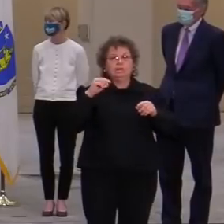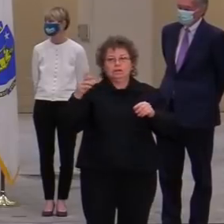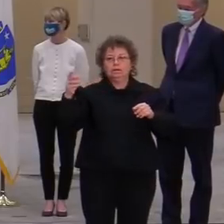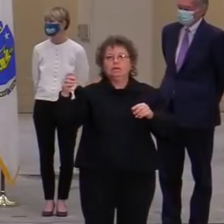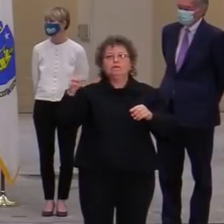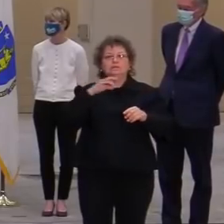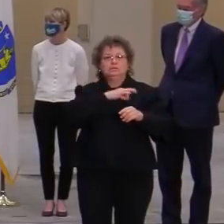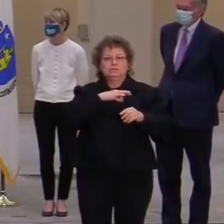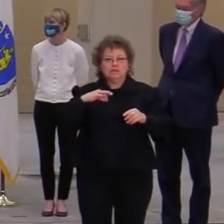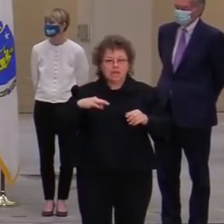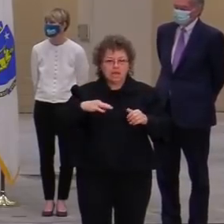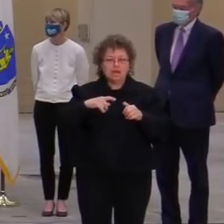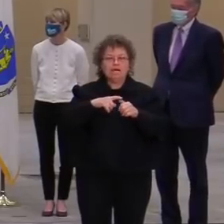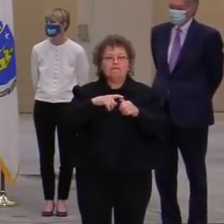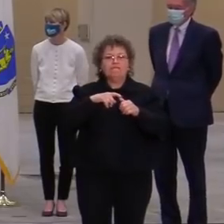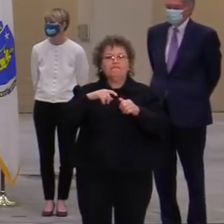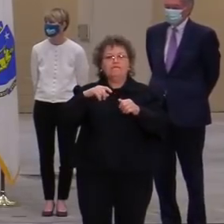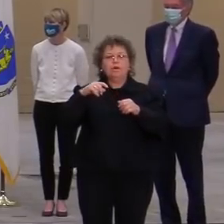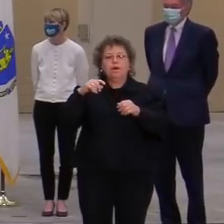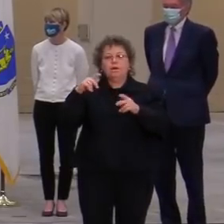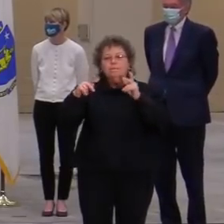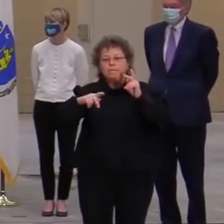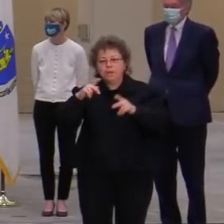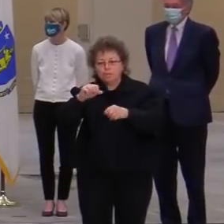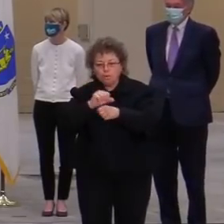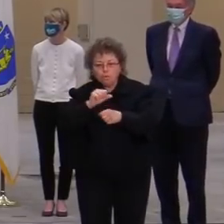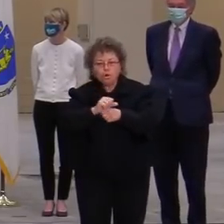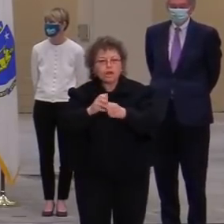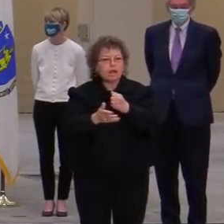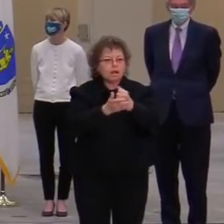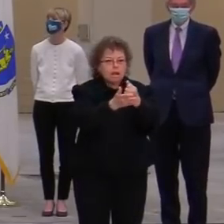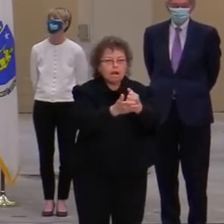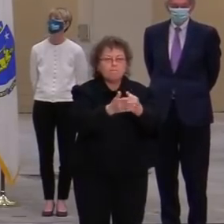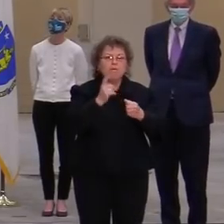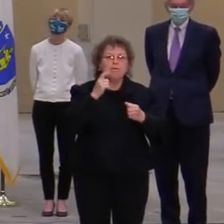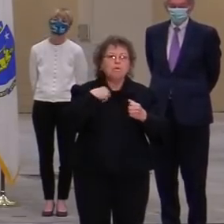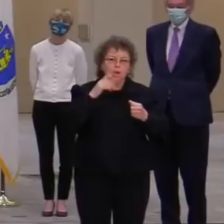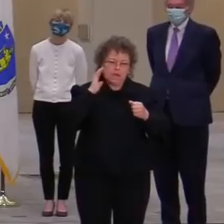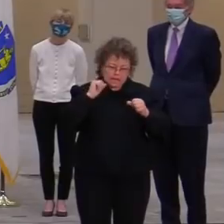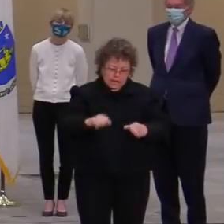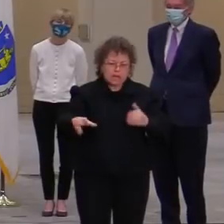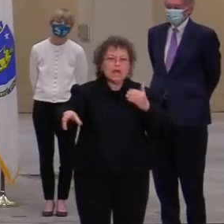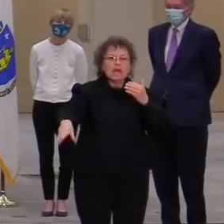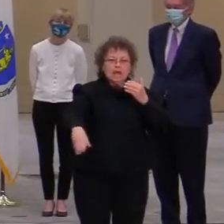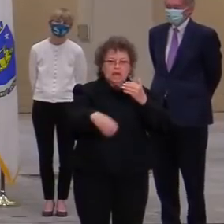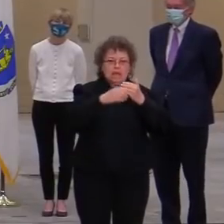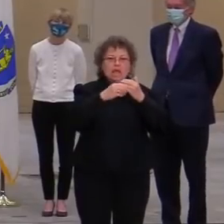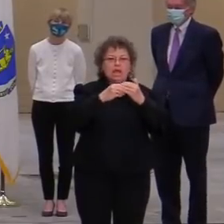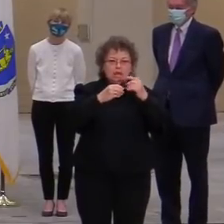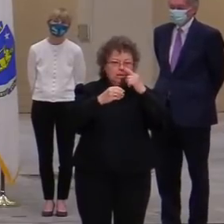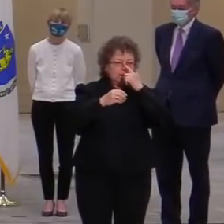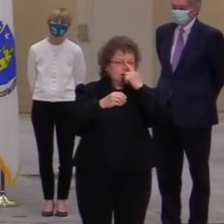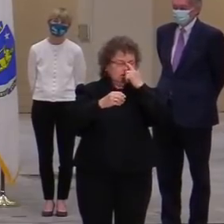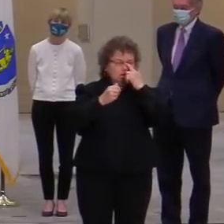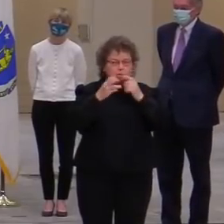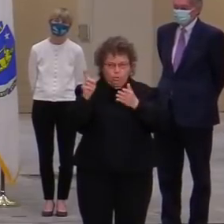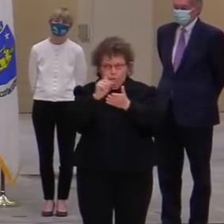and supplies 4 additional weeks if they want to use the state's allocation, but there will be no additional federal